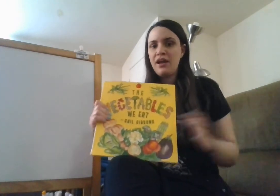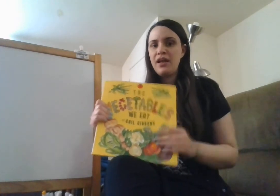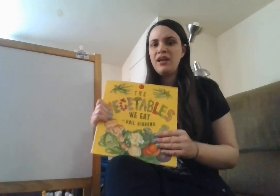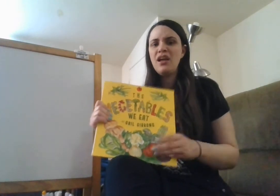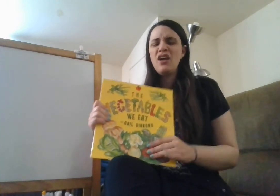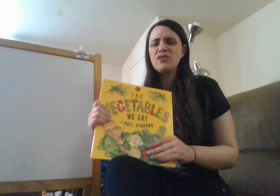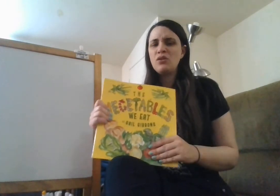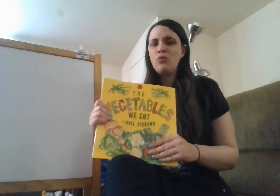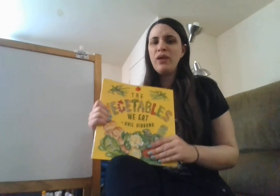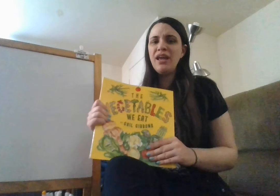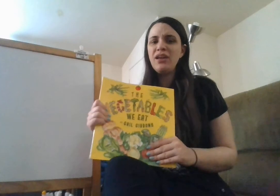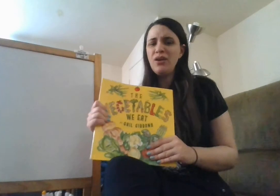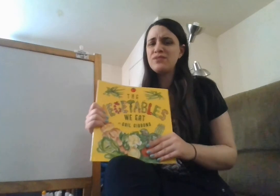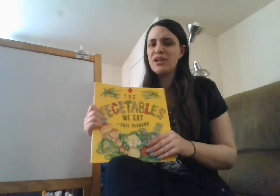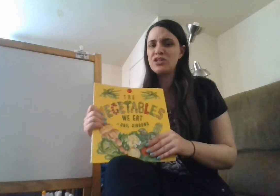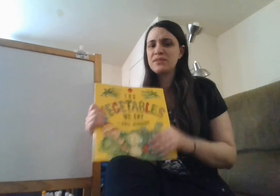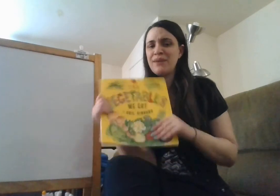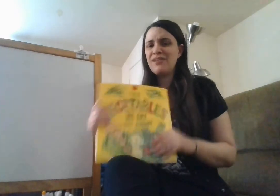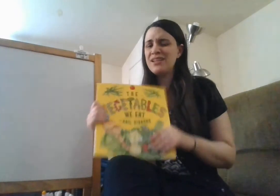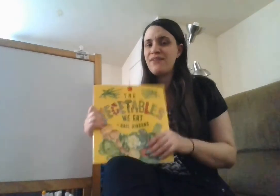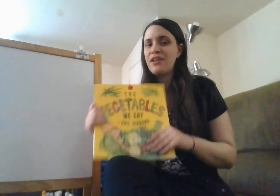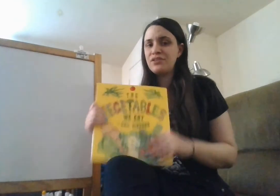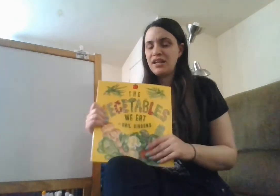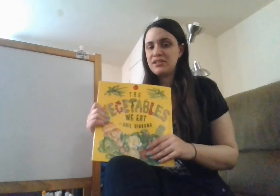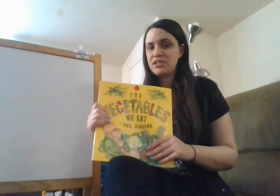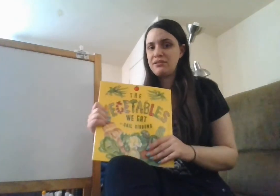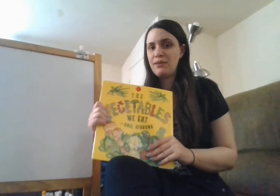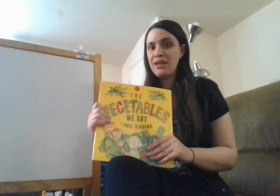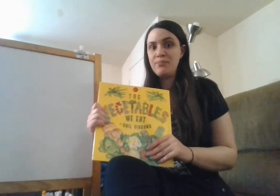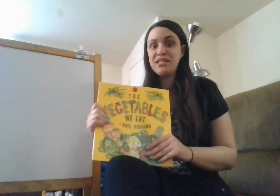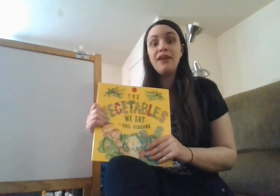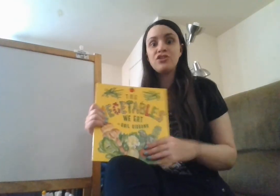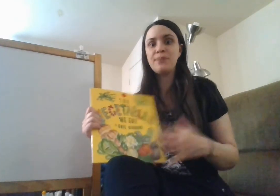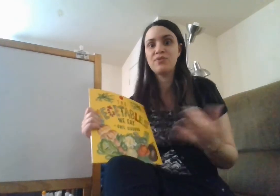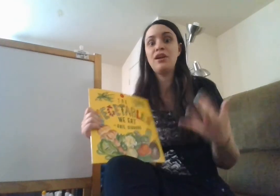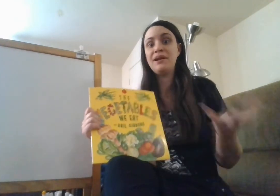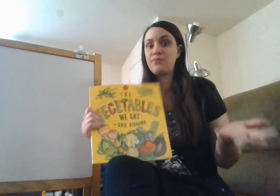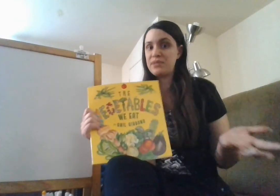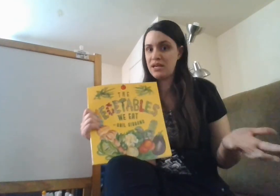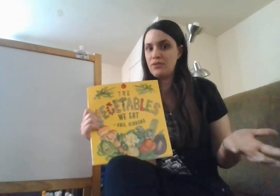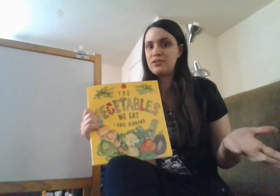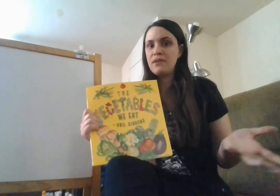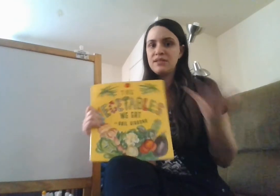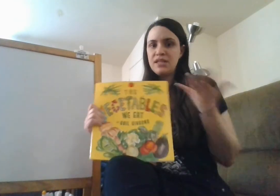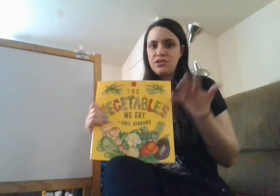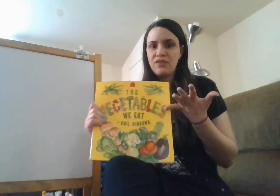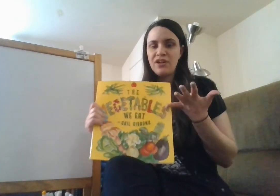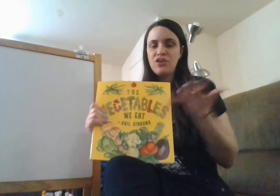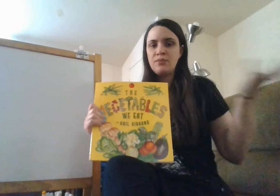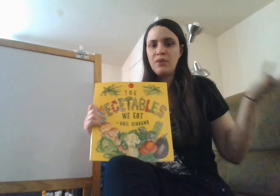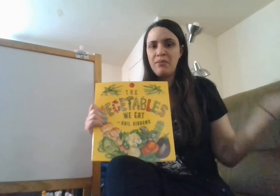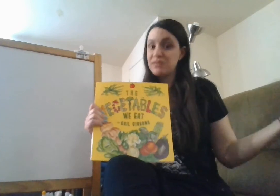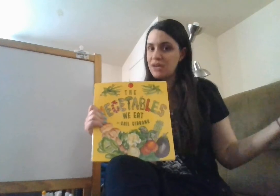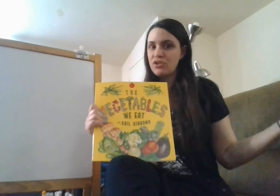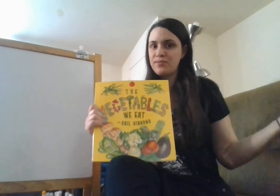okay? So we use vegetables to make lots of other things too that we eat. Potato chips, right, are made from potatoes. They showed the french fries, we can make potato chips from them